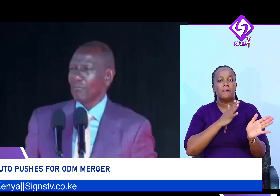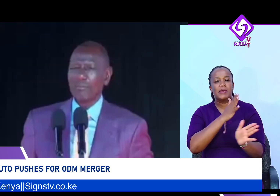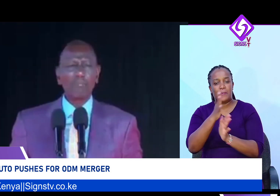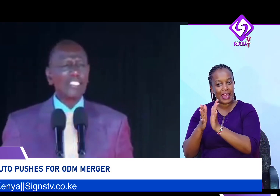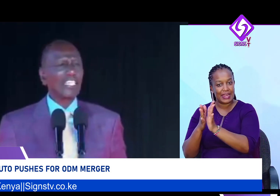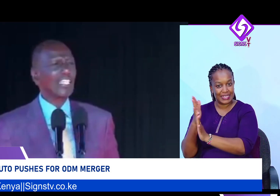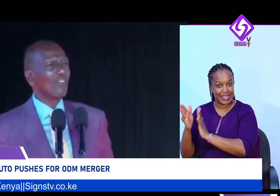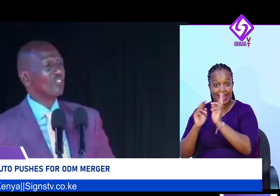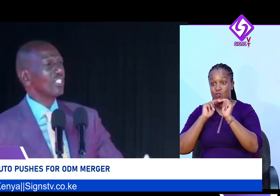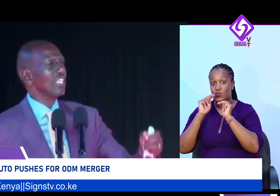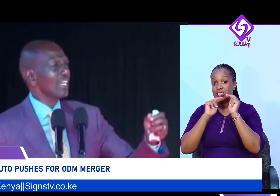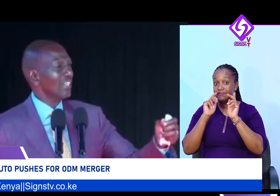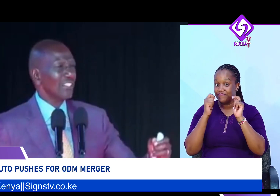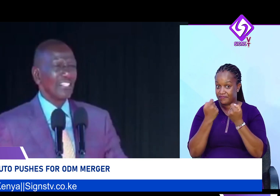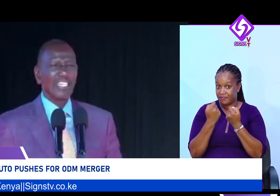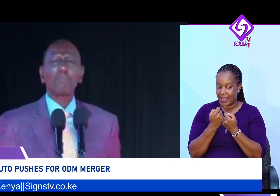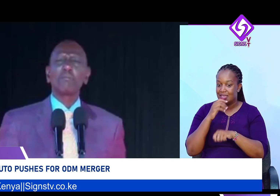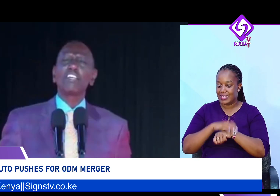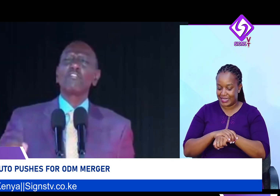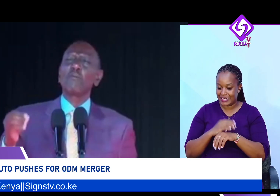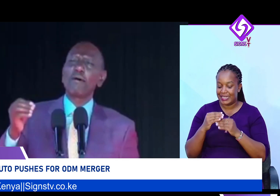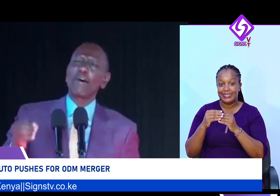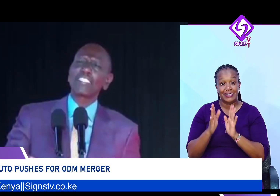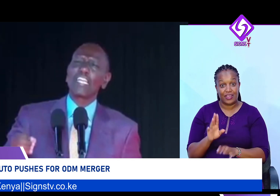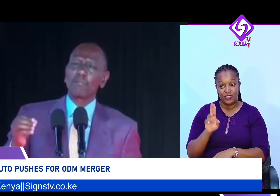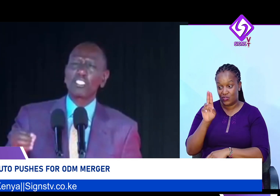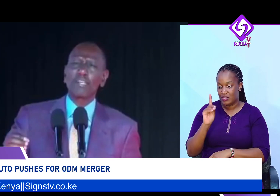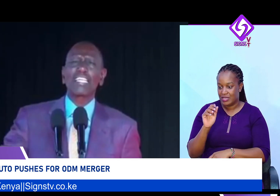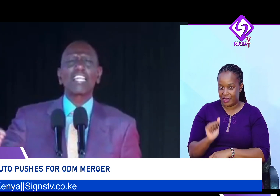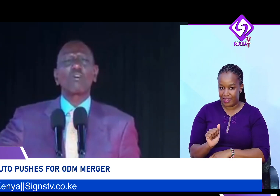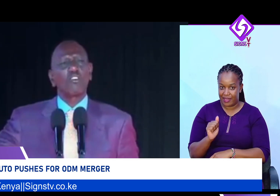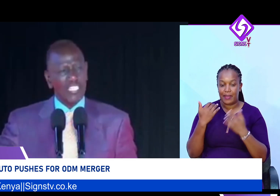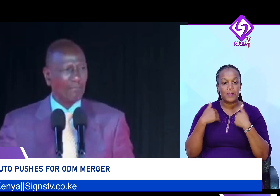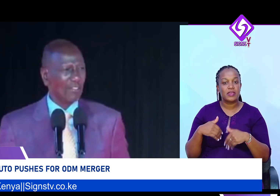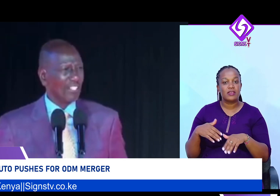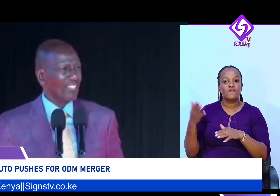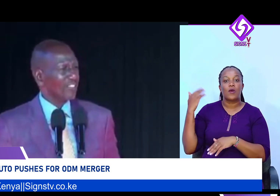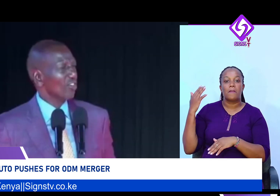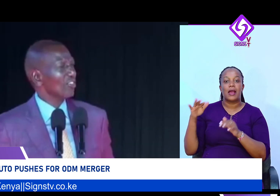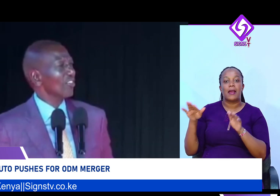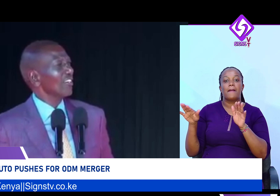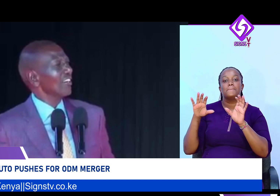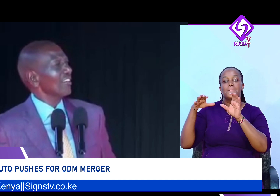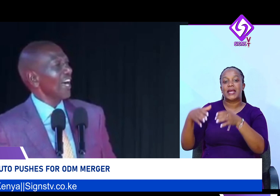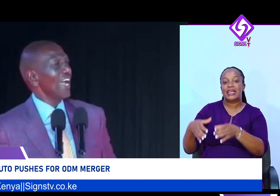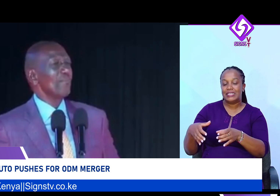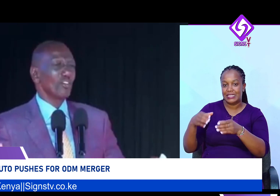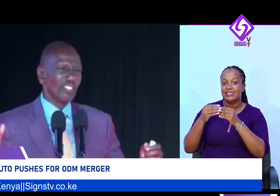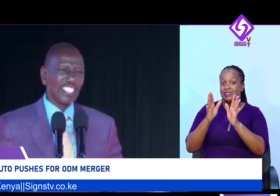ni party leader wa UDA na mimi ni former deputy party leader wa ODM. So I am on both